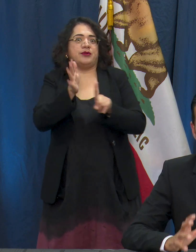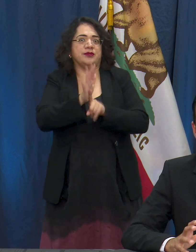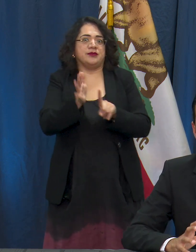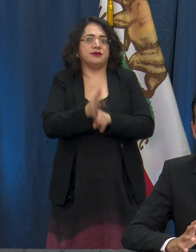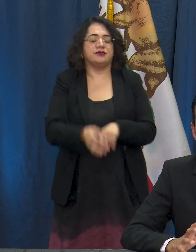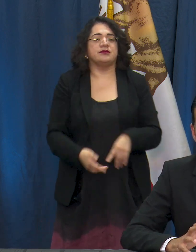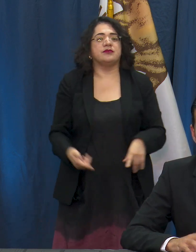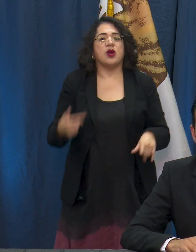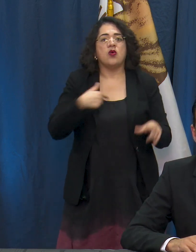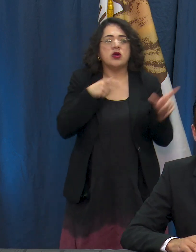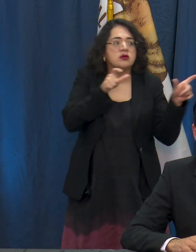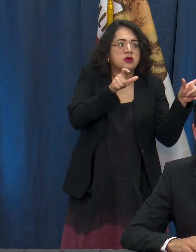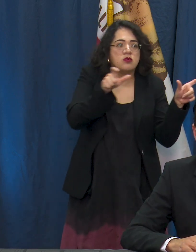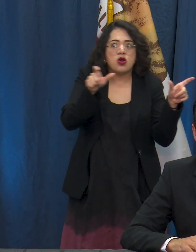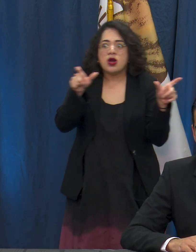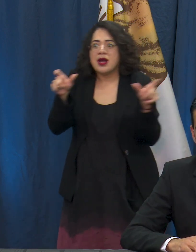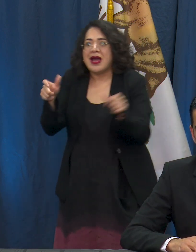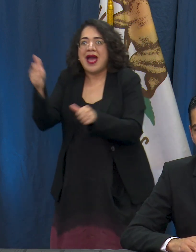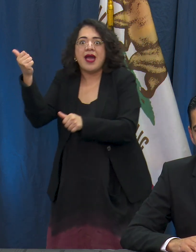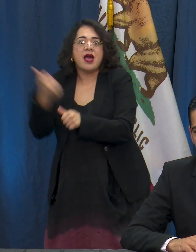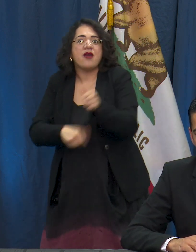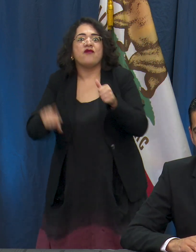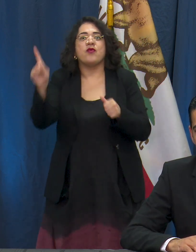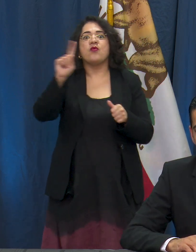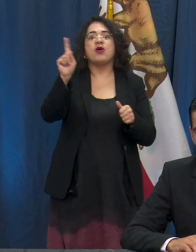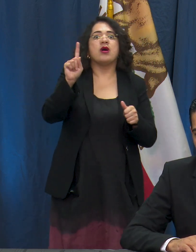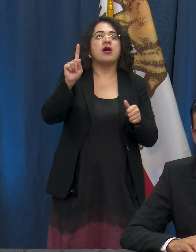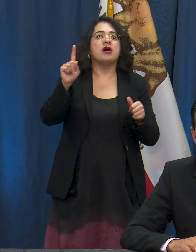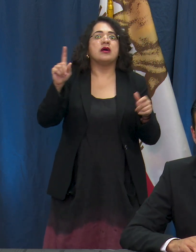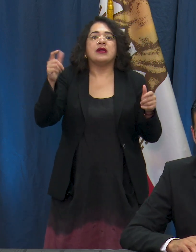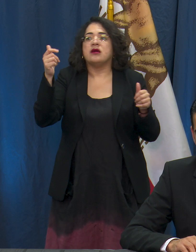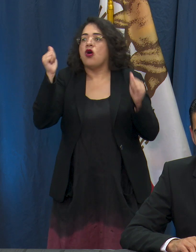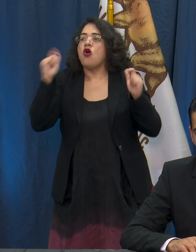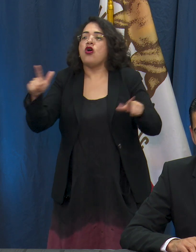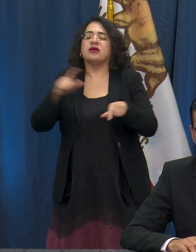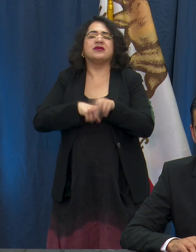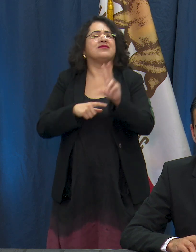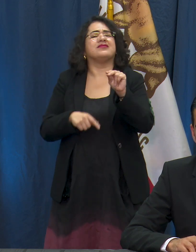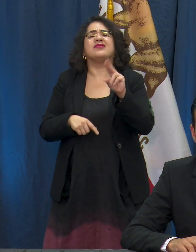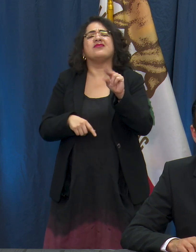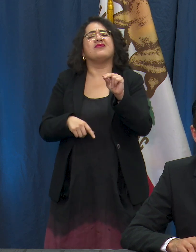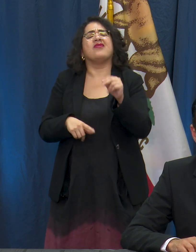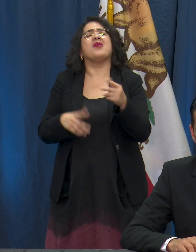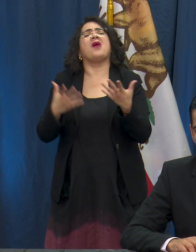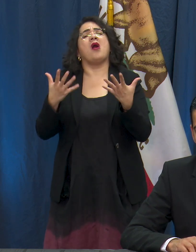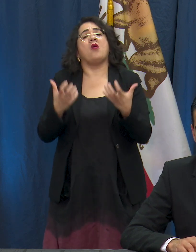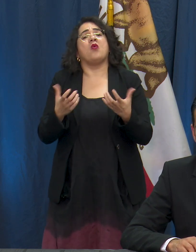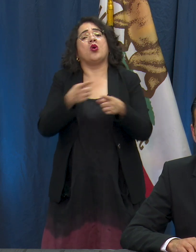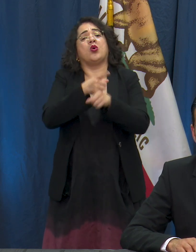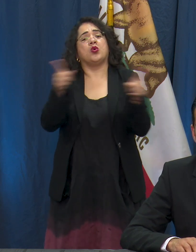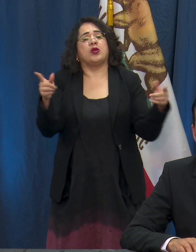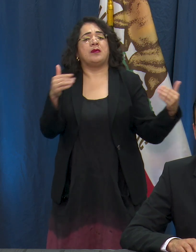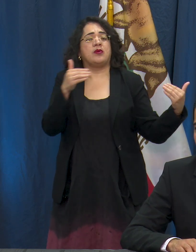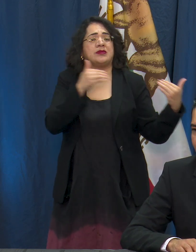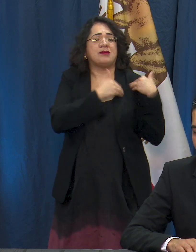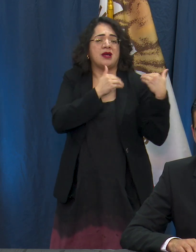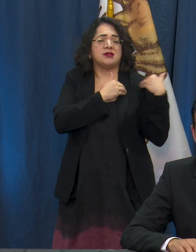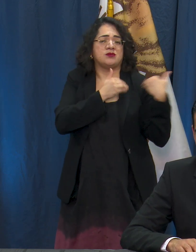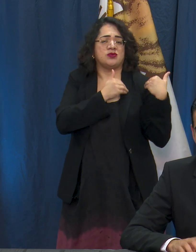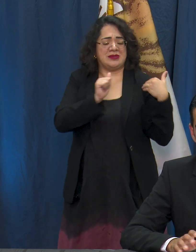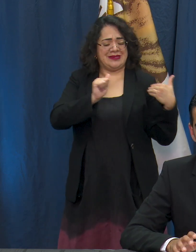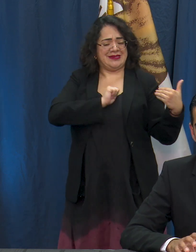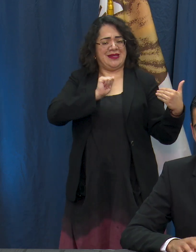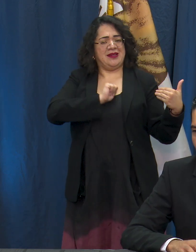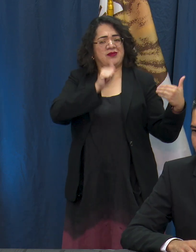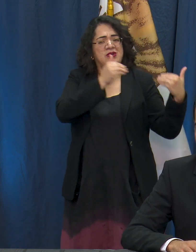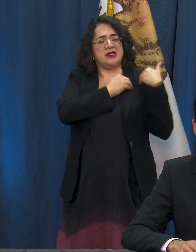every person all the time. We just need people to be responsible. And so our police force will be out there. They will be out in full force. But we have a